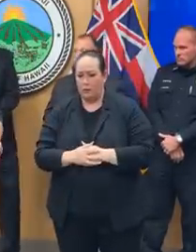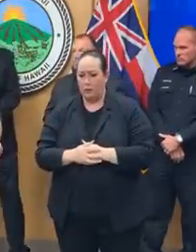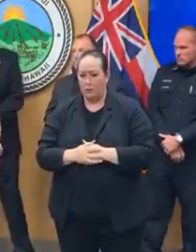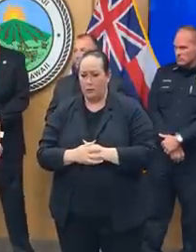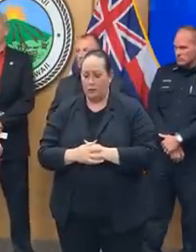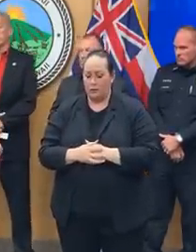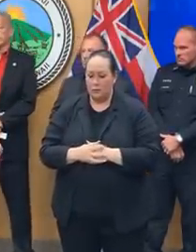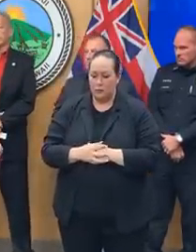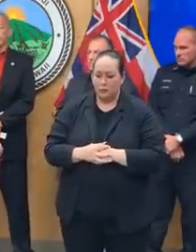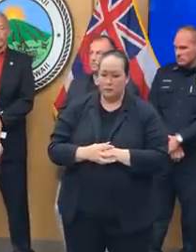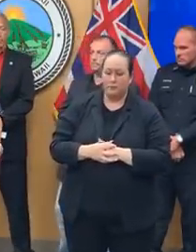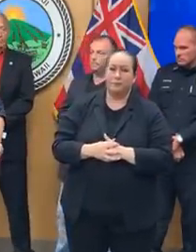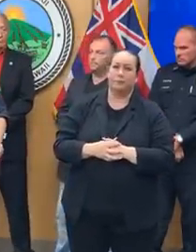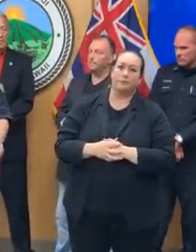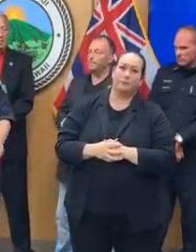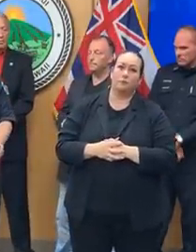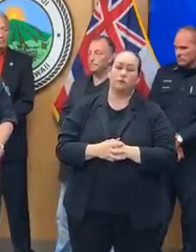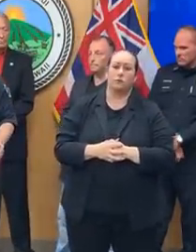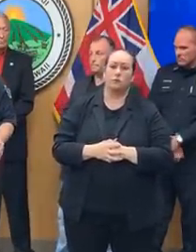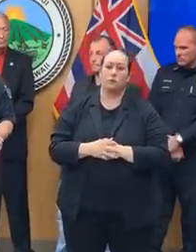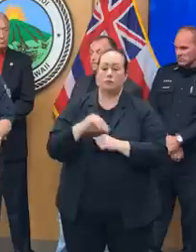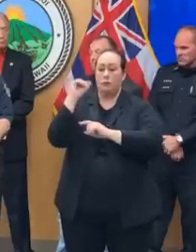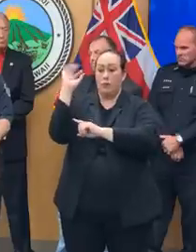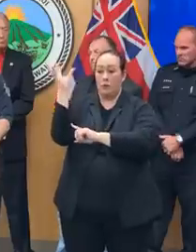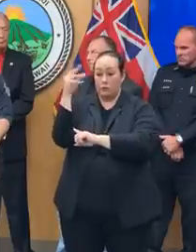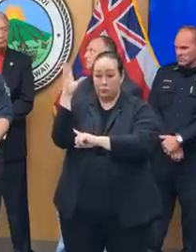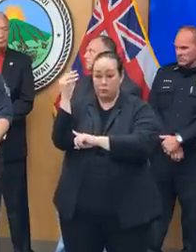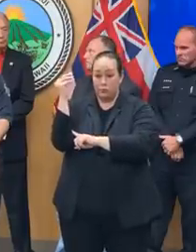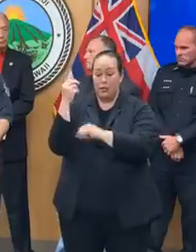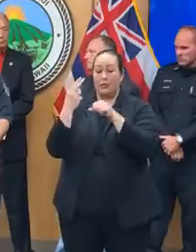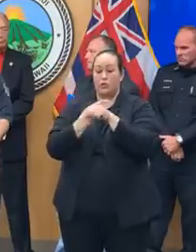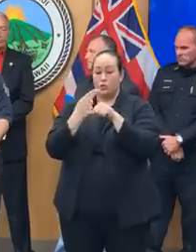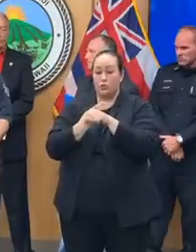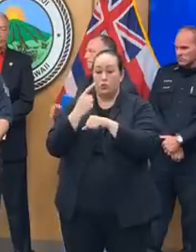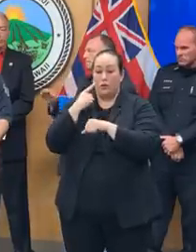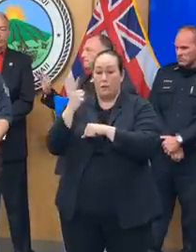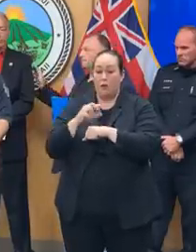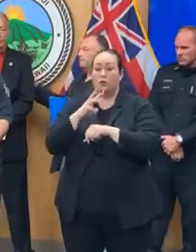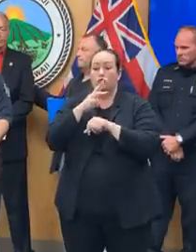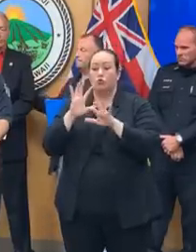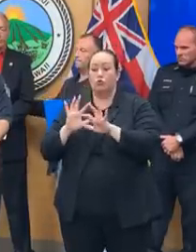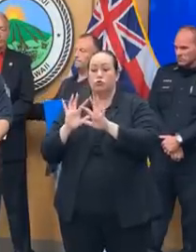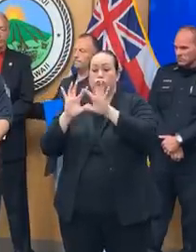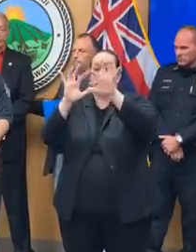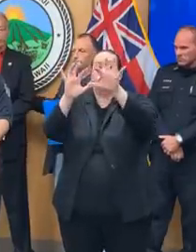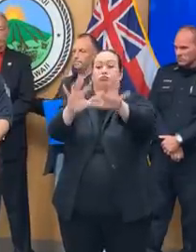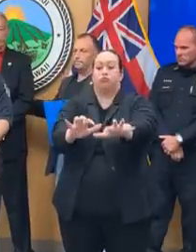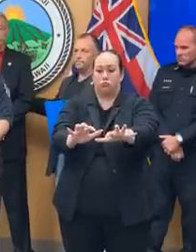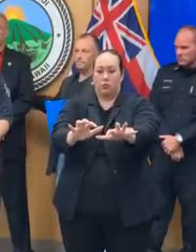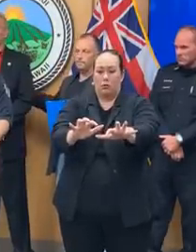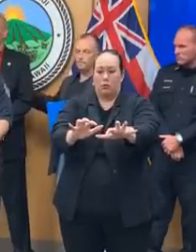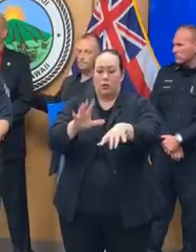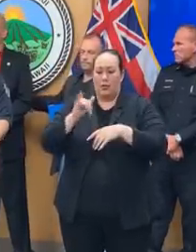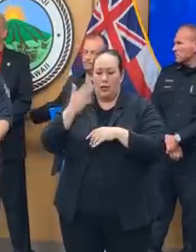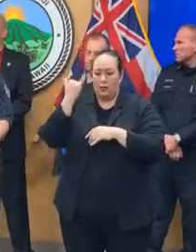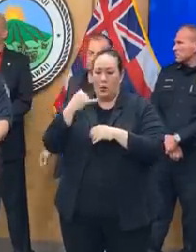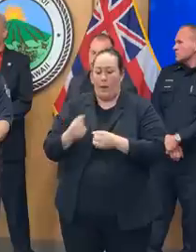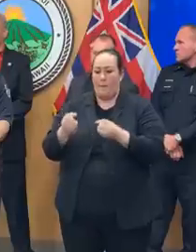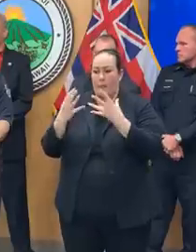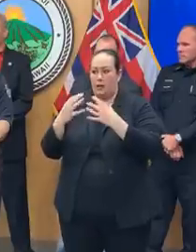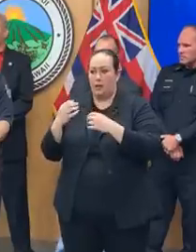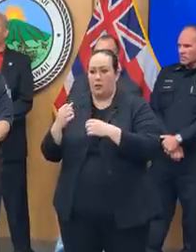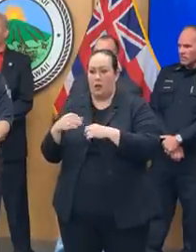The sirens, as I mentioned earlier, is used primarily for tsunamis, and that's the reason why many of them are found, almost